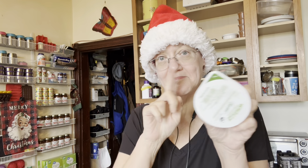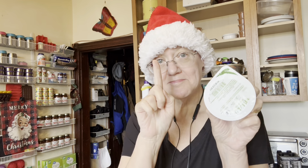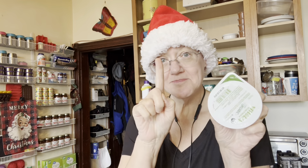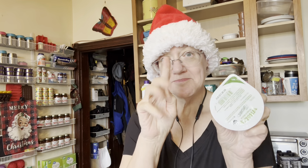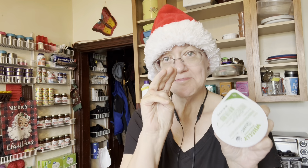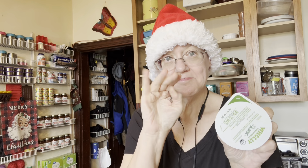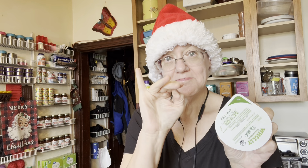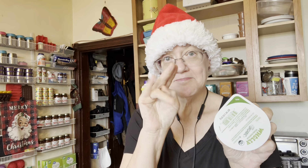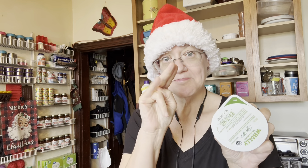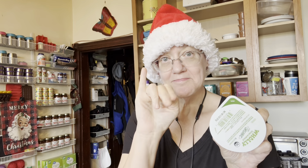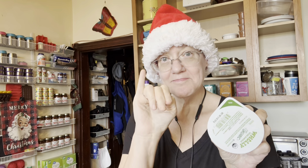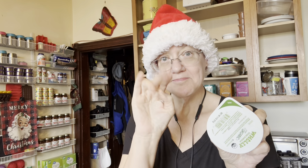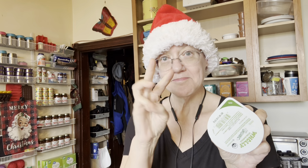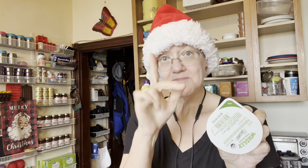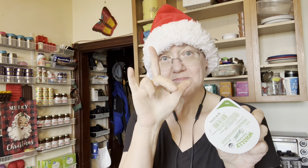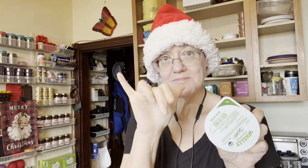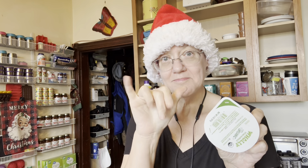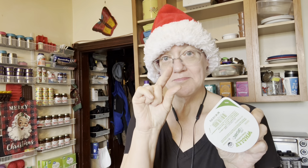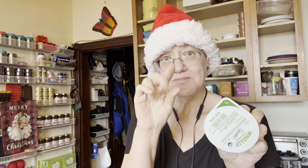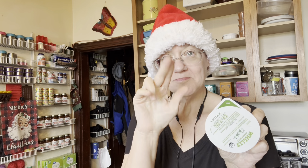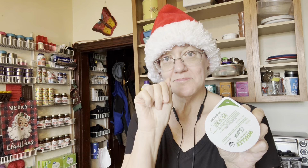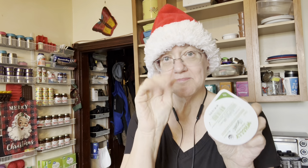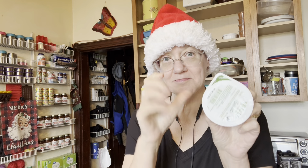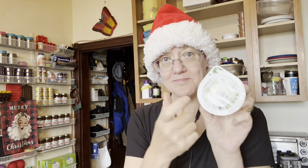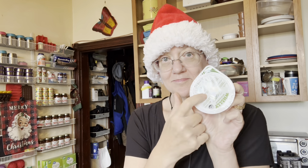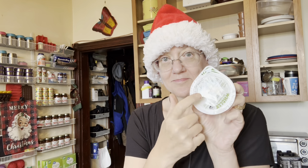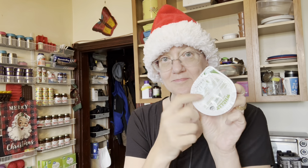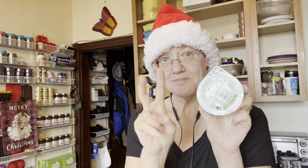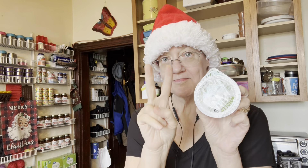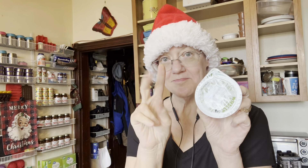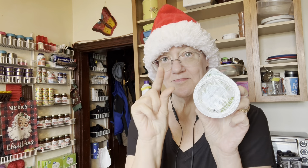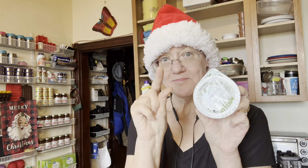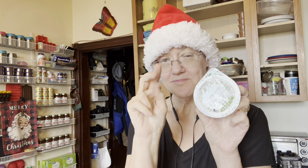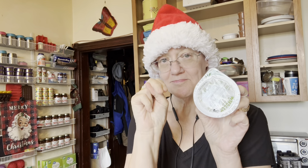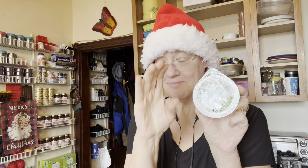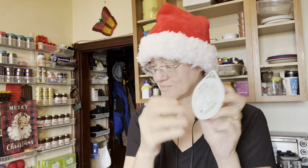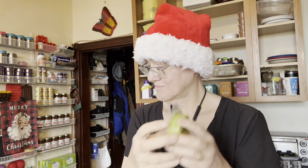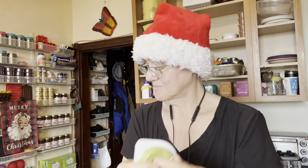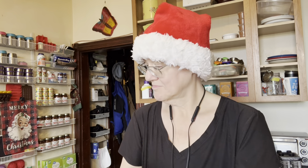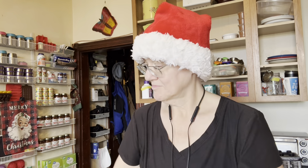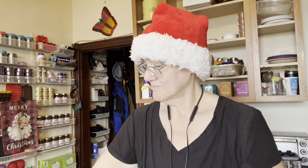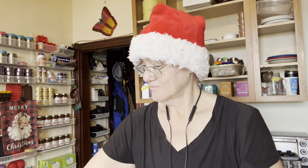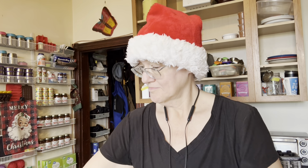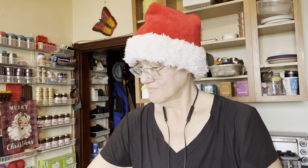For the chips, 1 mini holy guacamole, 2 grams of net carbs,